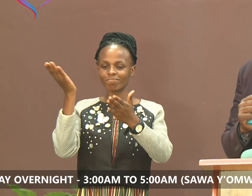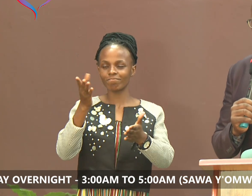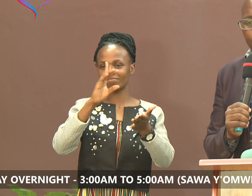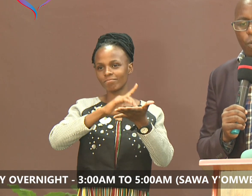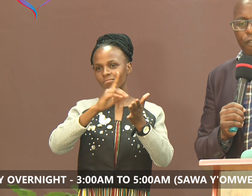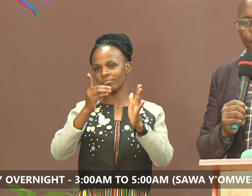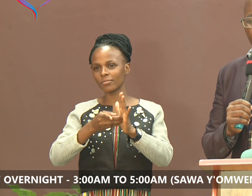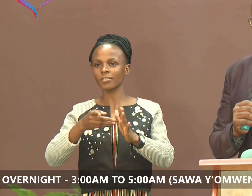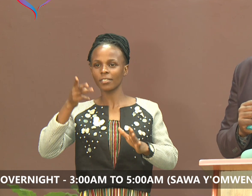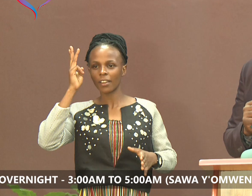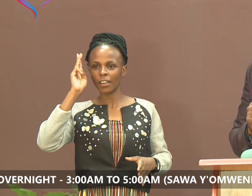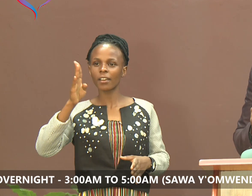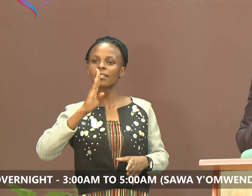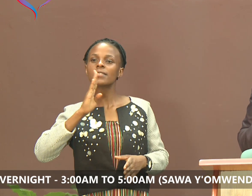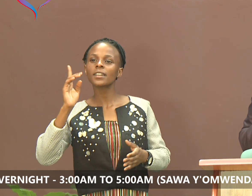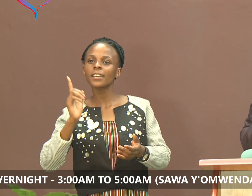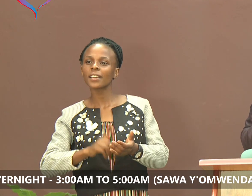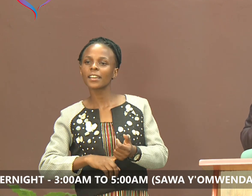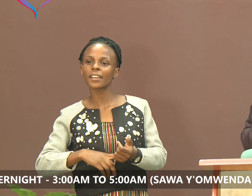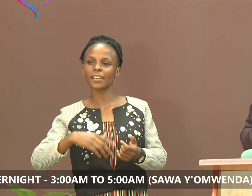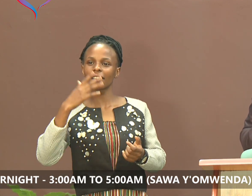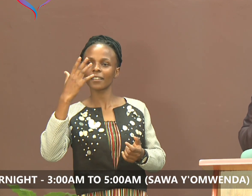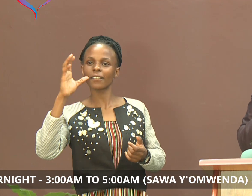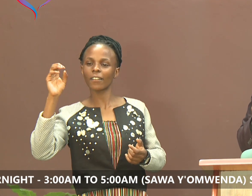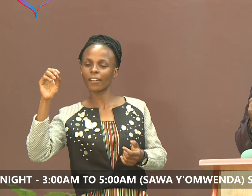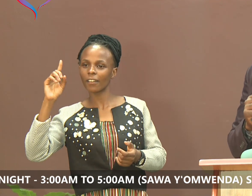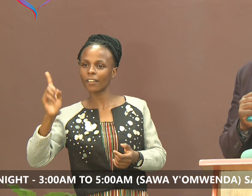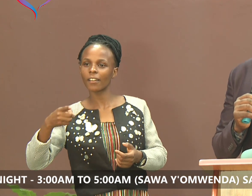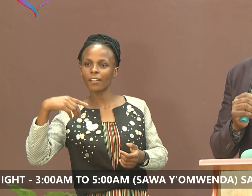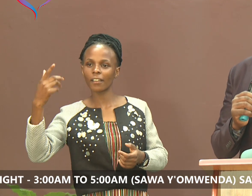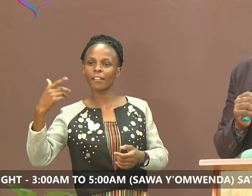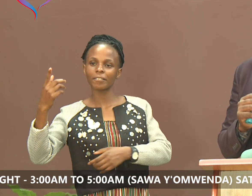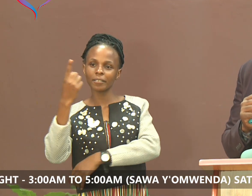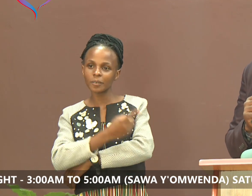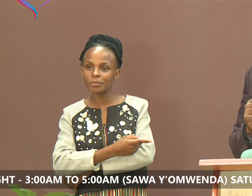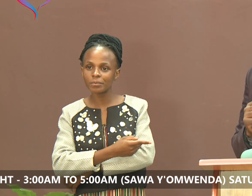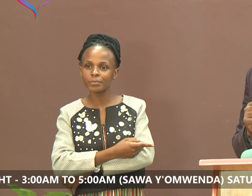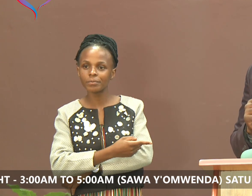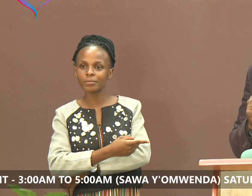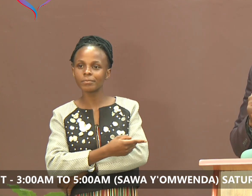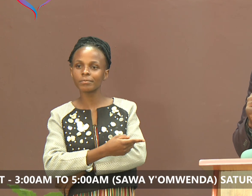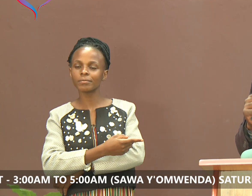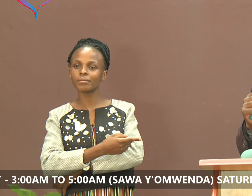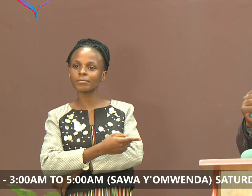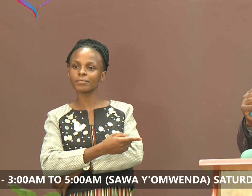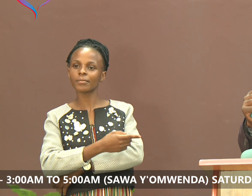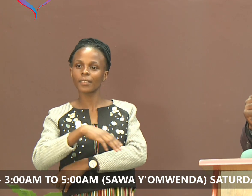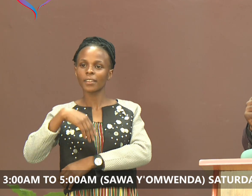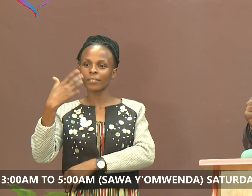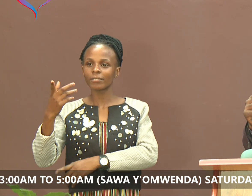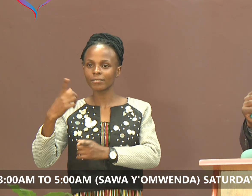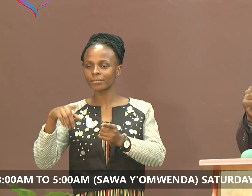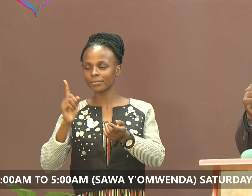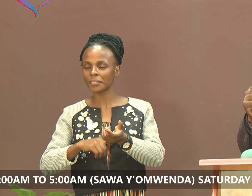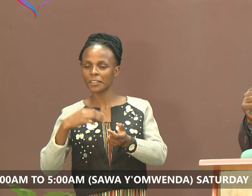kola, ngenda kuba mfuna million emitwala 5 buli lunaku, ate mabatuga mabati ne tujamu million za 3